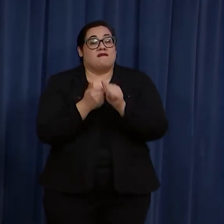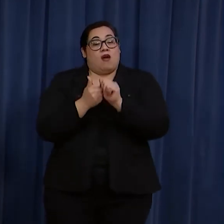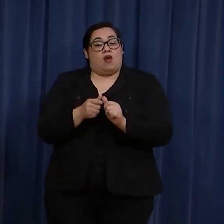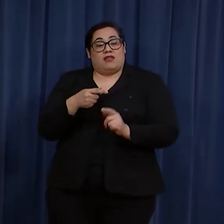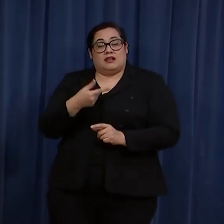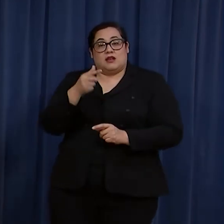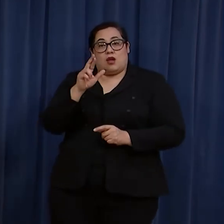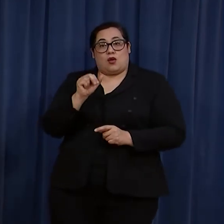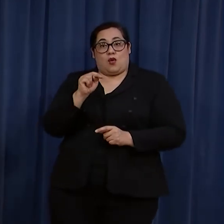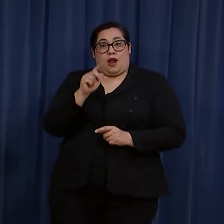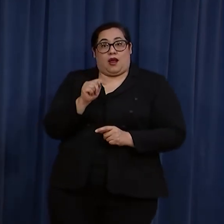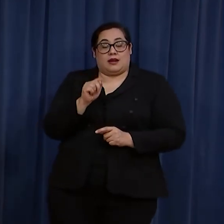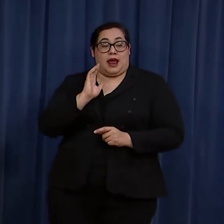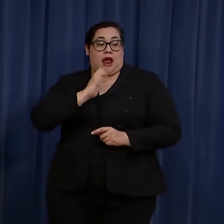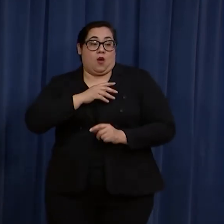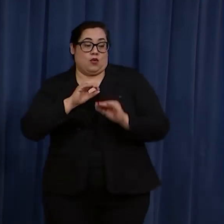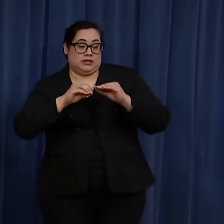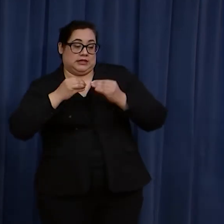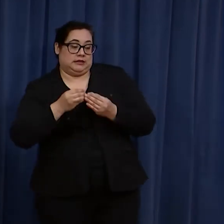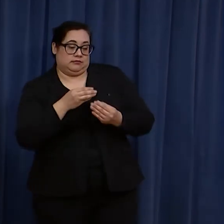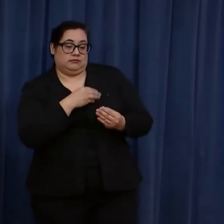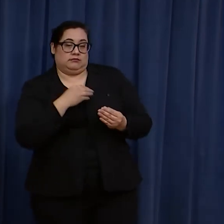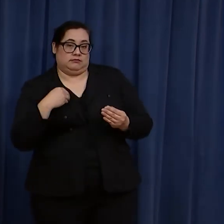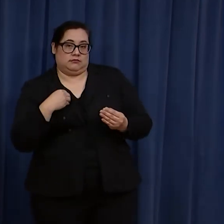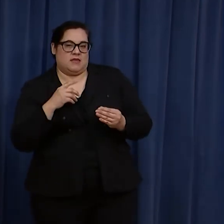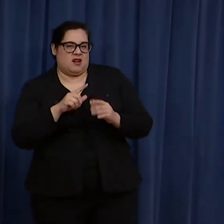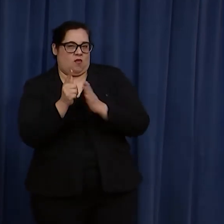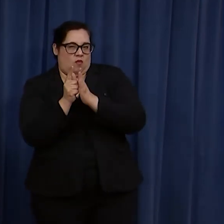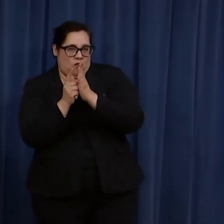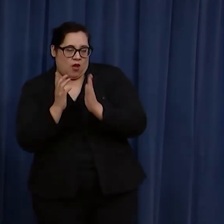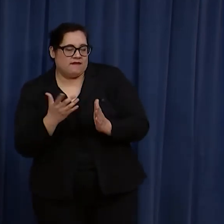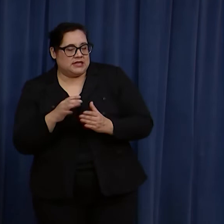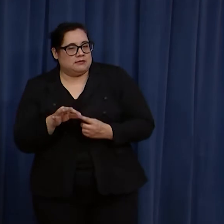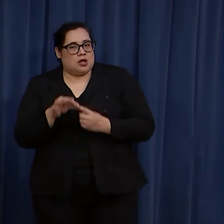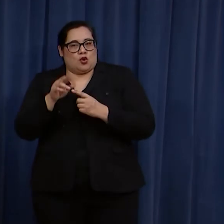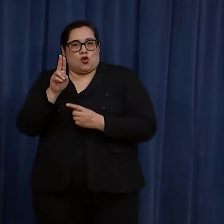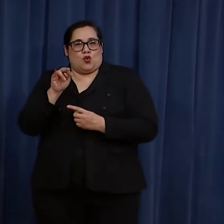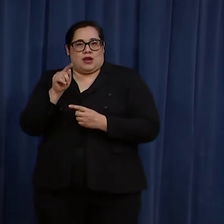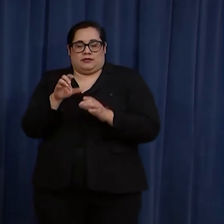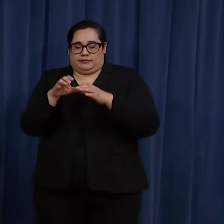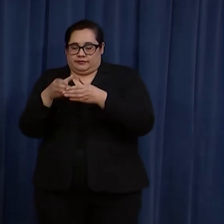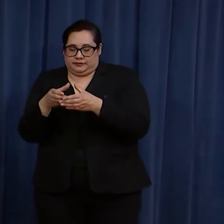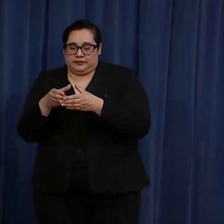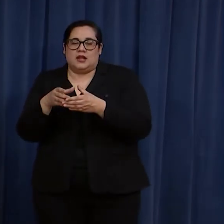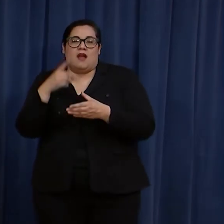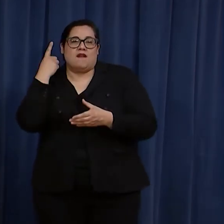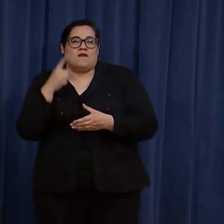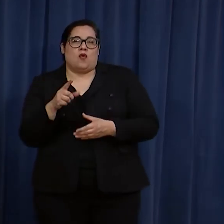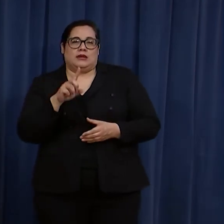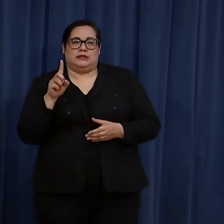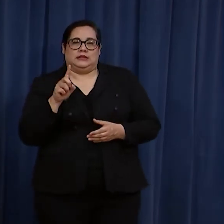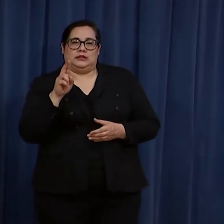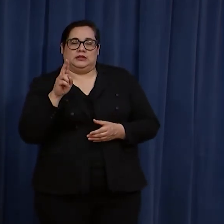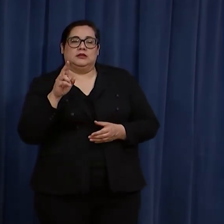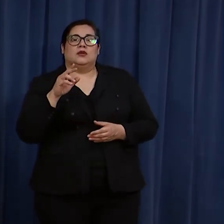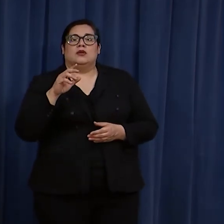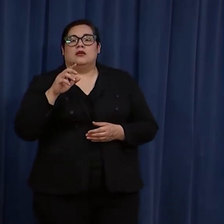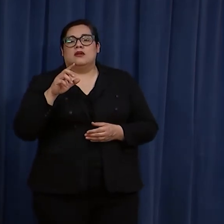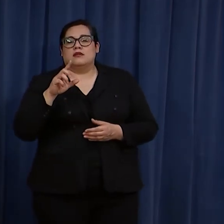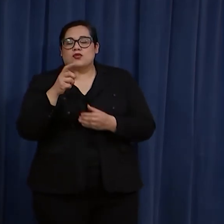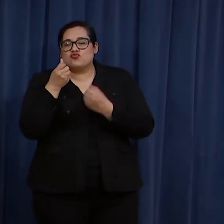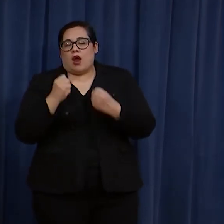grant, our prosecution team members, and we have a special unit, our Driving Under the Influence of Drugs